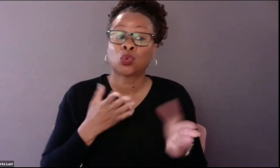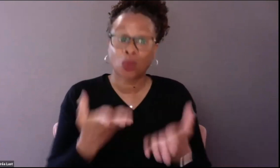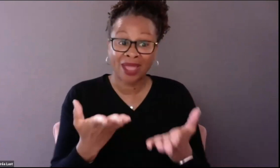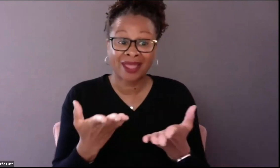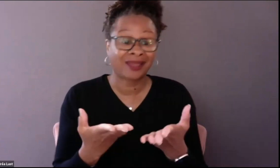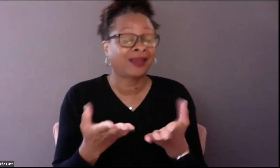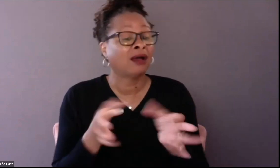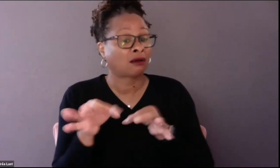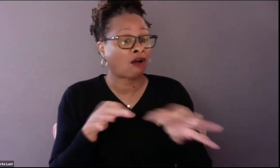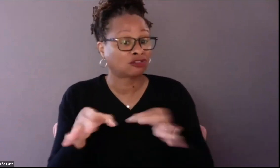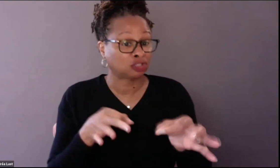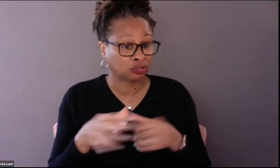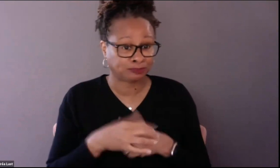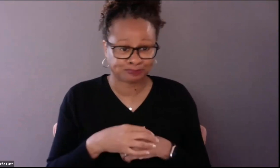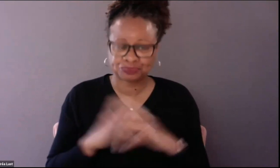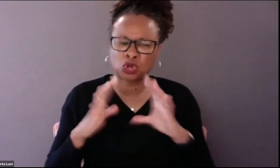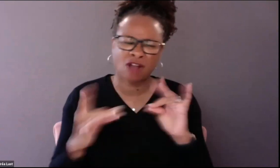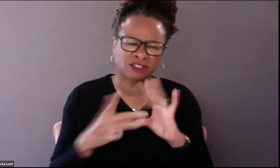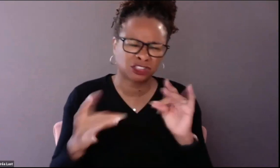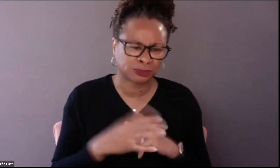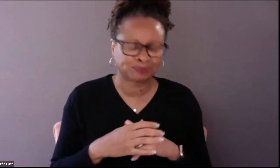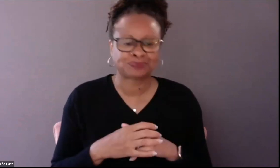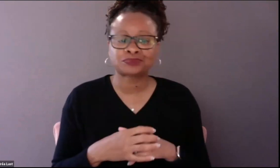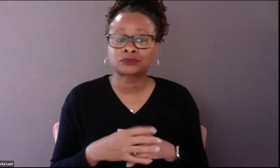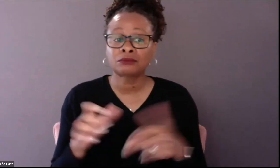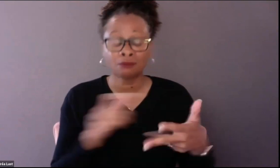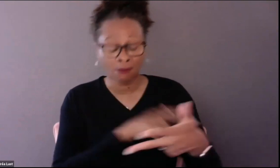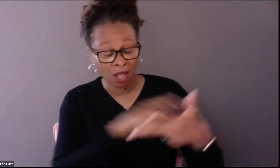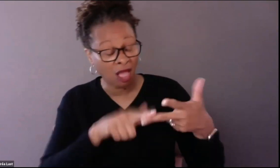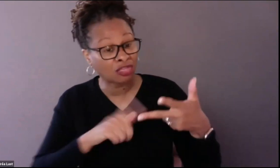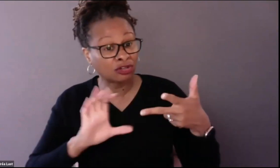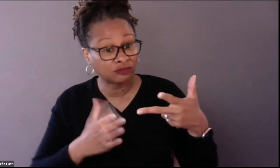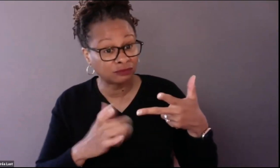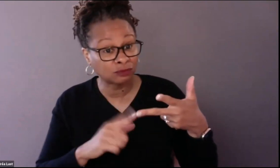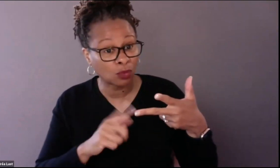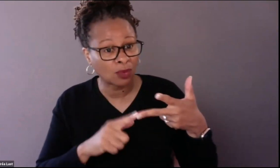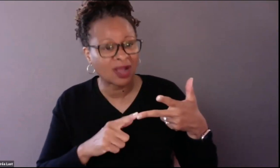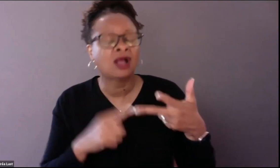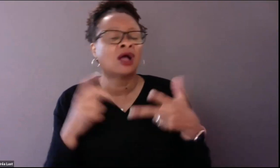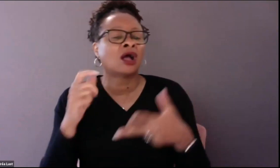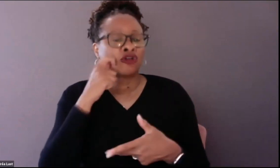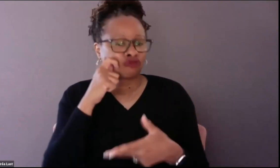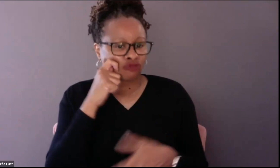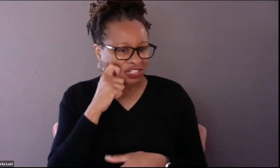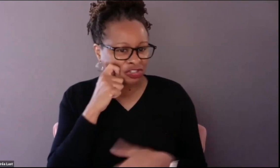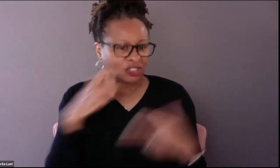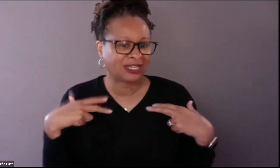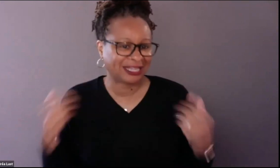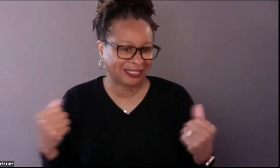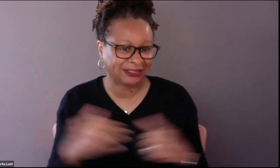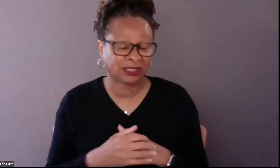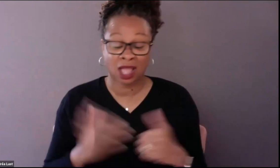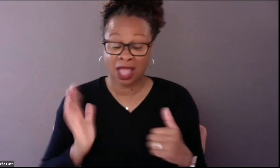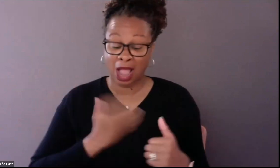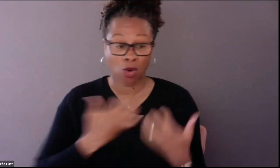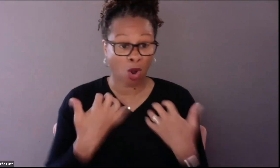is a focus on racialized healing. Our primary audience is always Black, brown, and